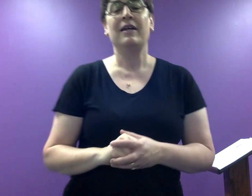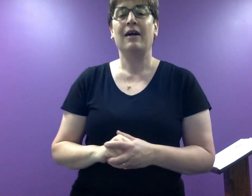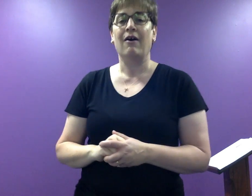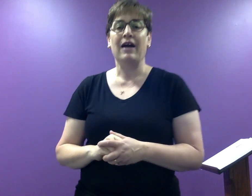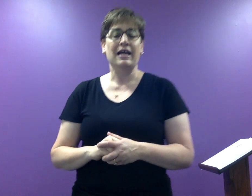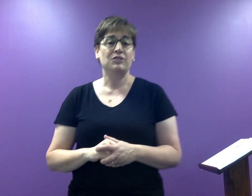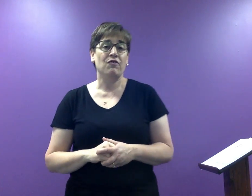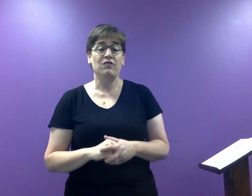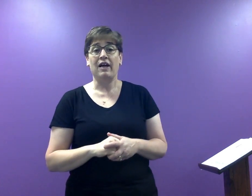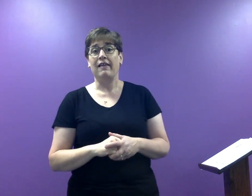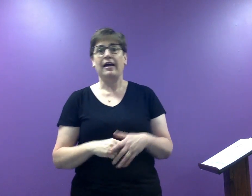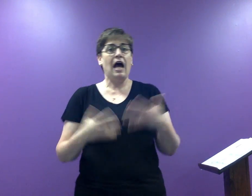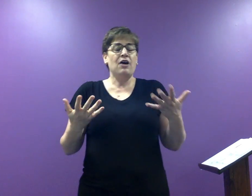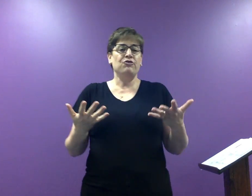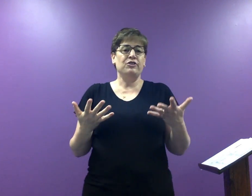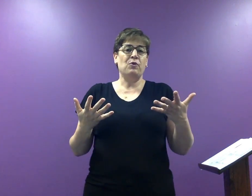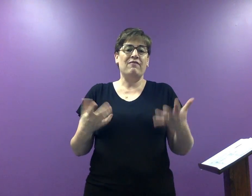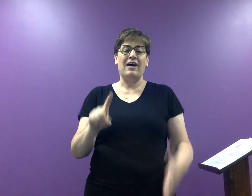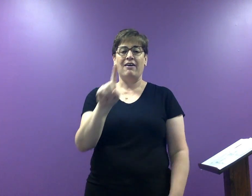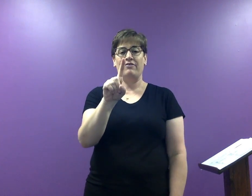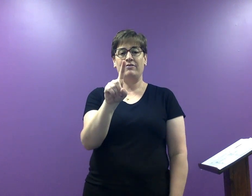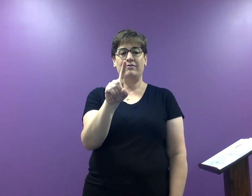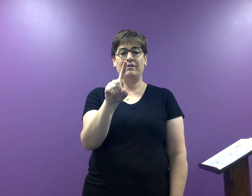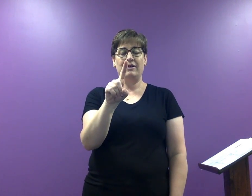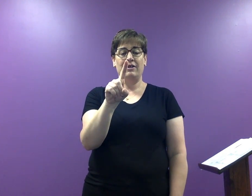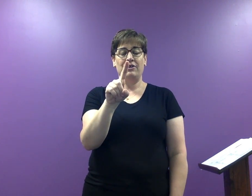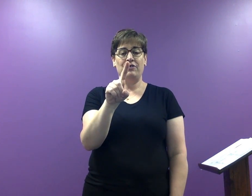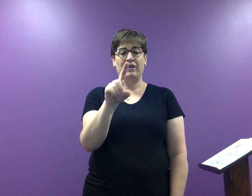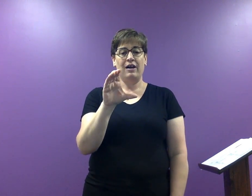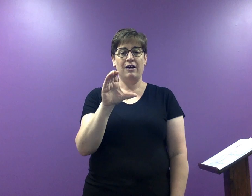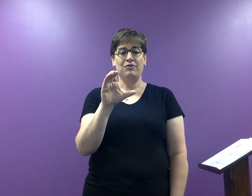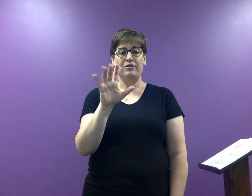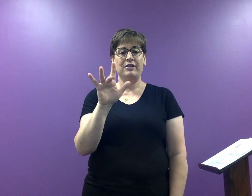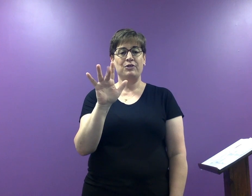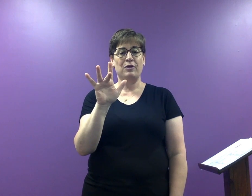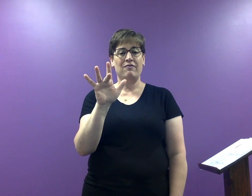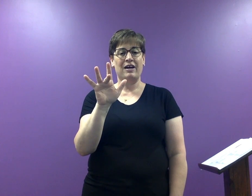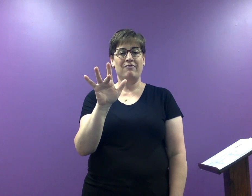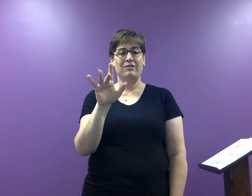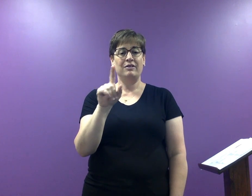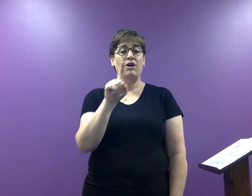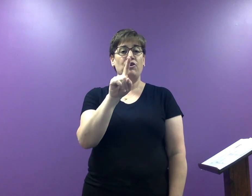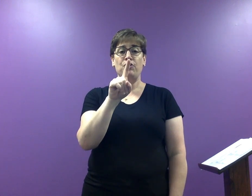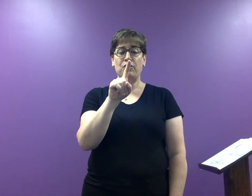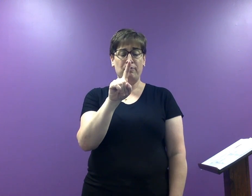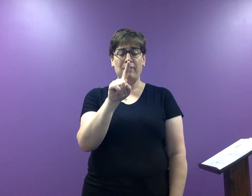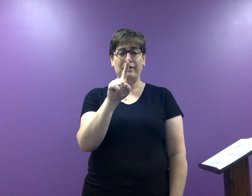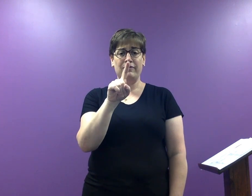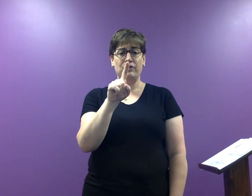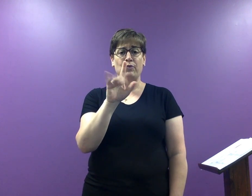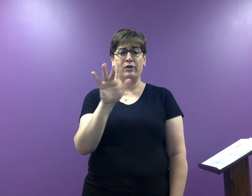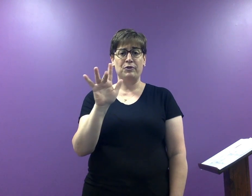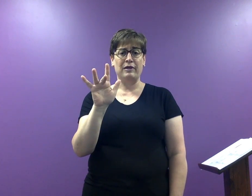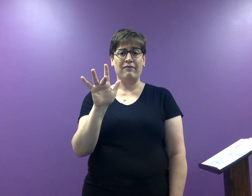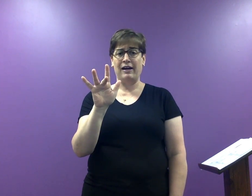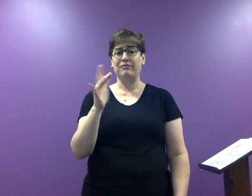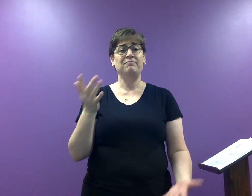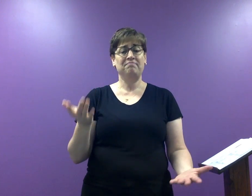All right, and so if you've got like 125, you've got 125. You could probably even do 125.